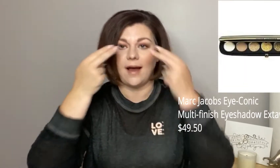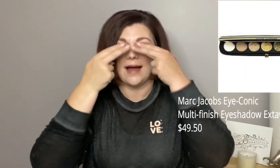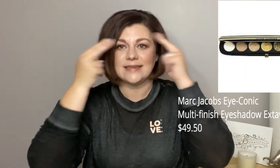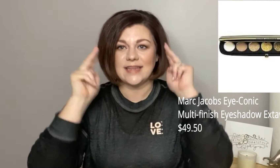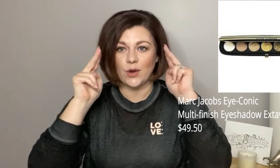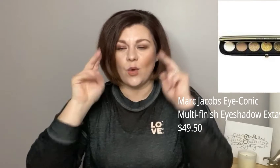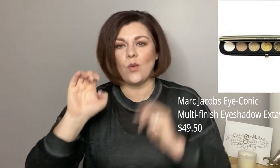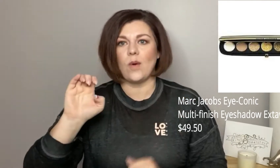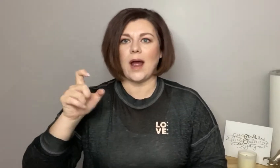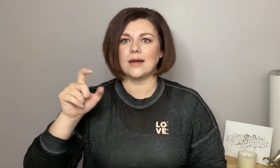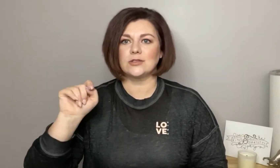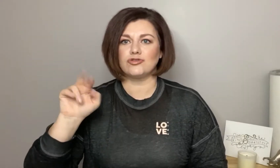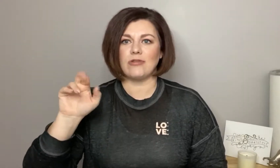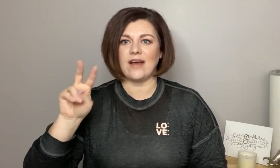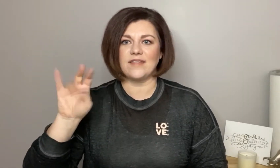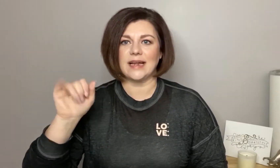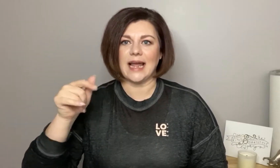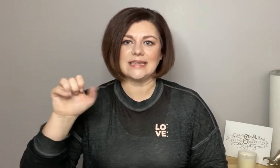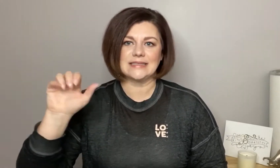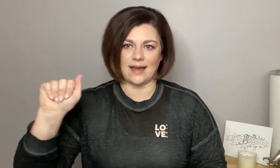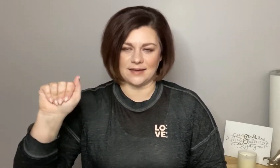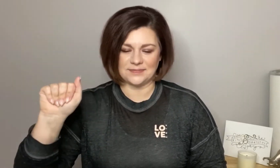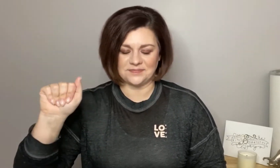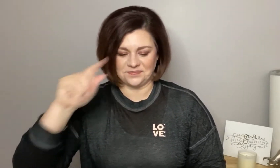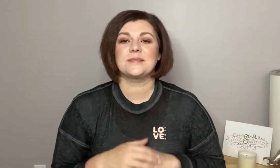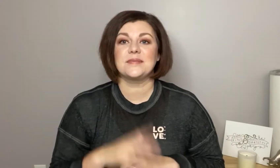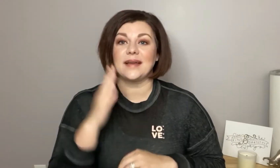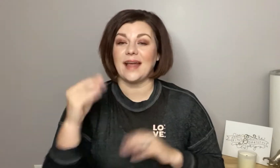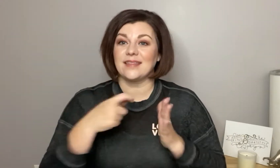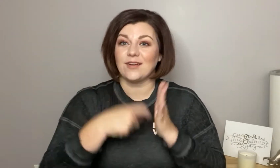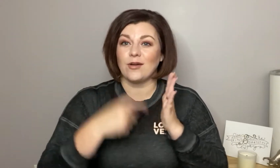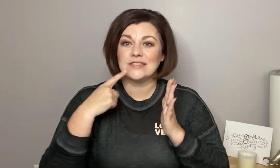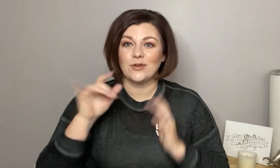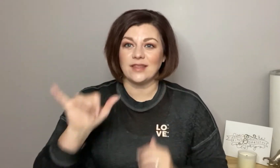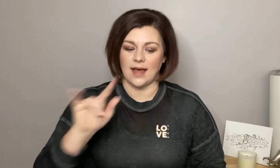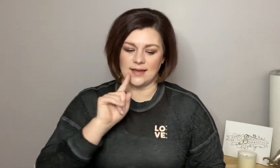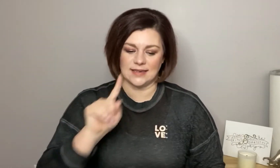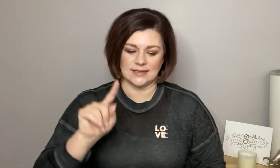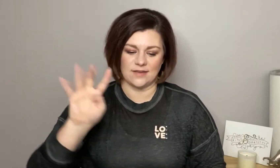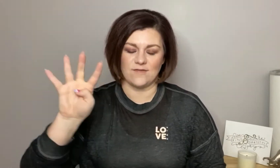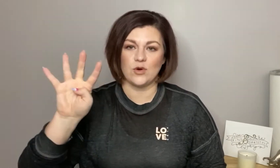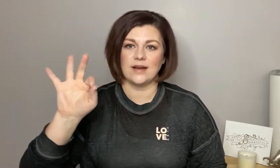Eye-Conic multi-finish eyeshadow in Extravagance.